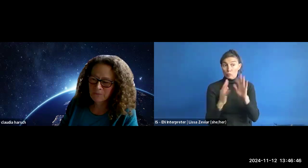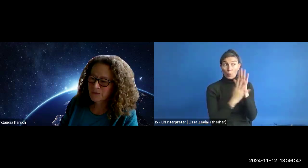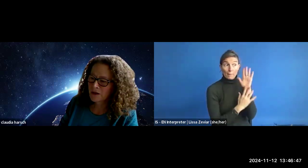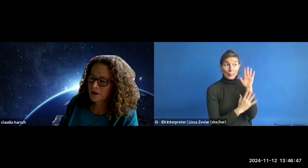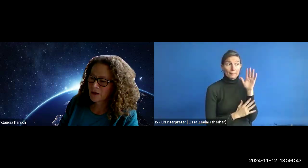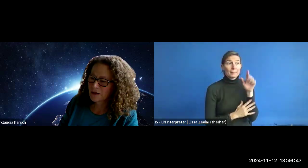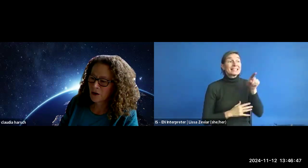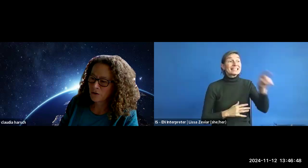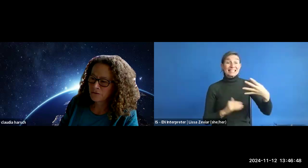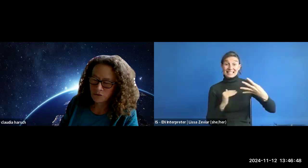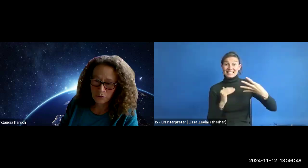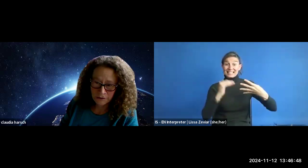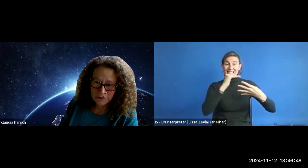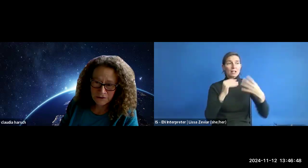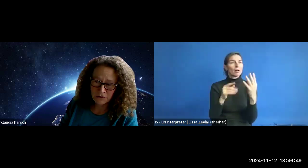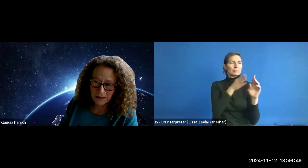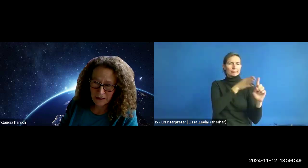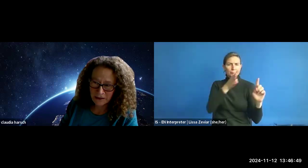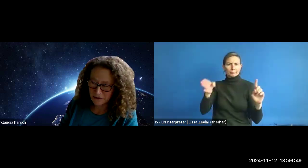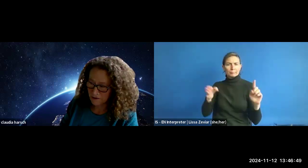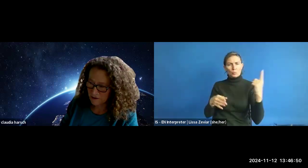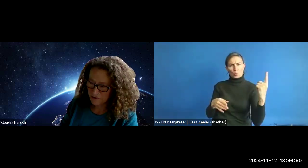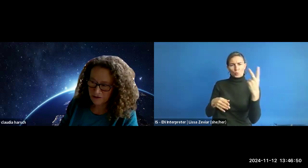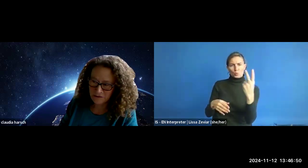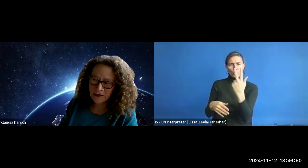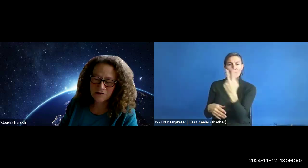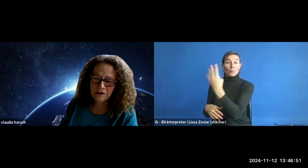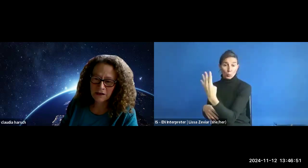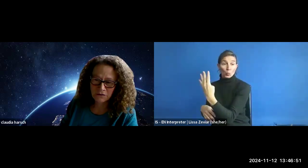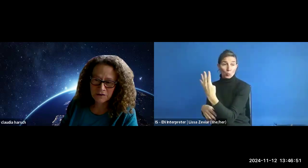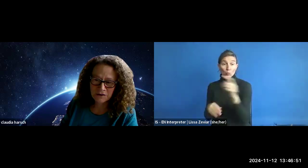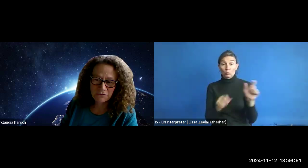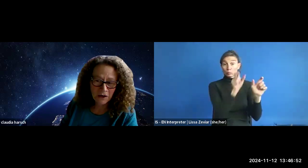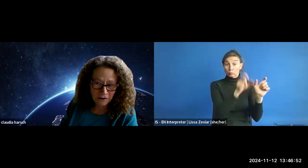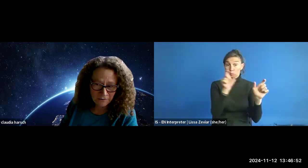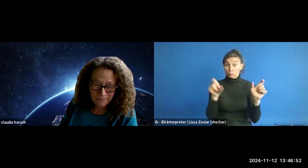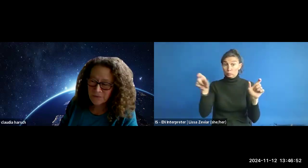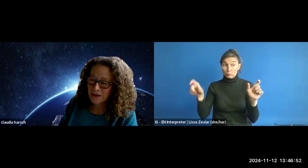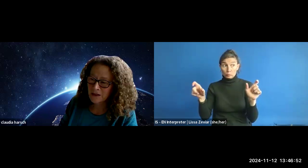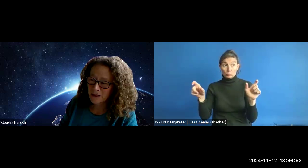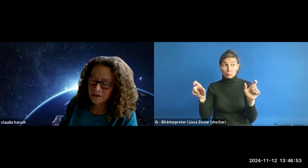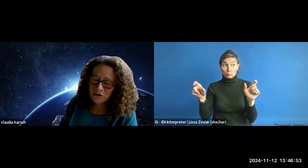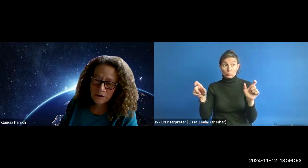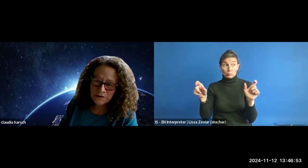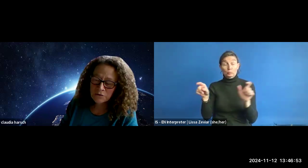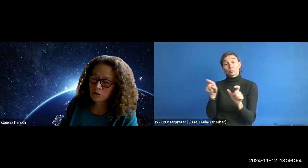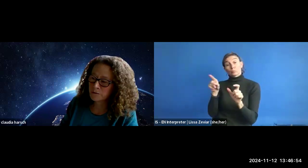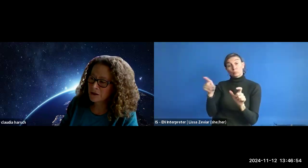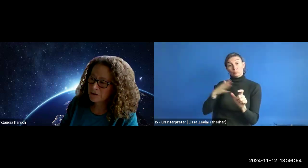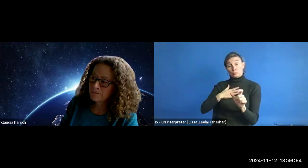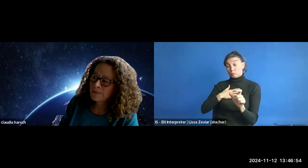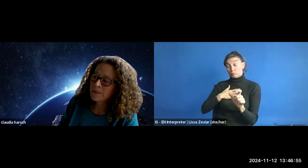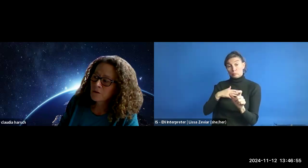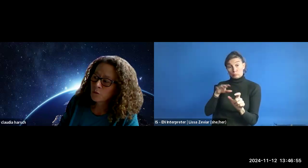scale. Now, if you wanted to align this rating scale to the CFR, then the question